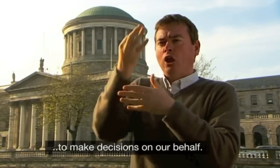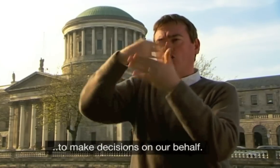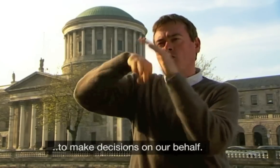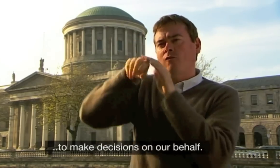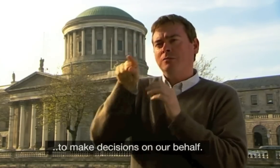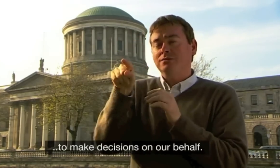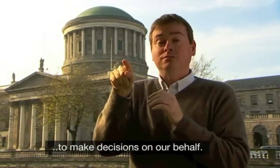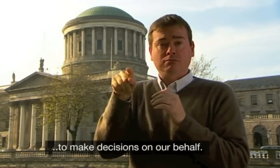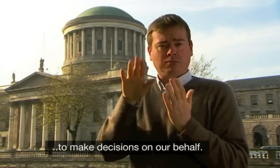decisions on our behalf.